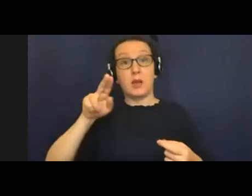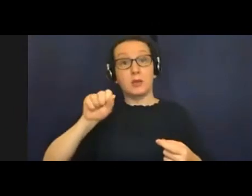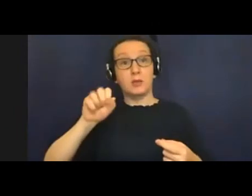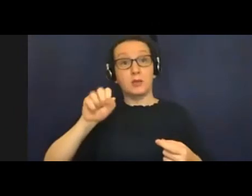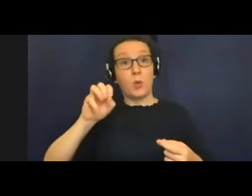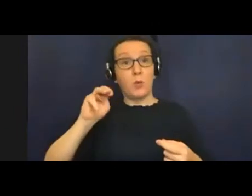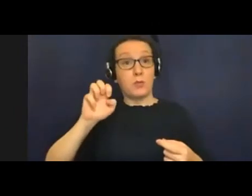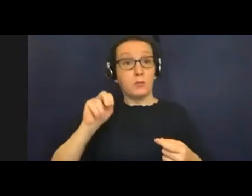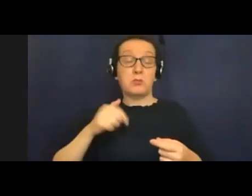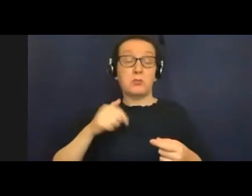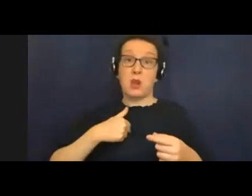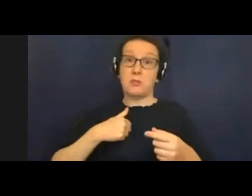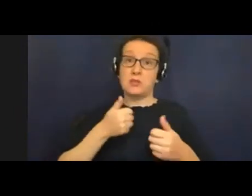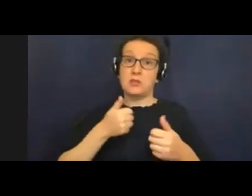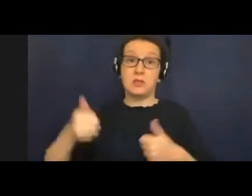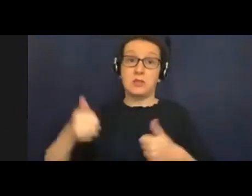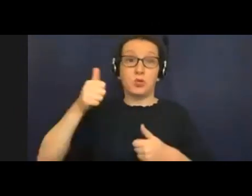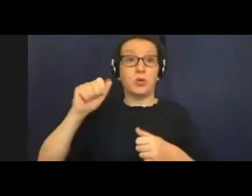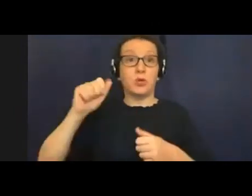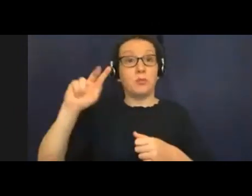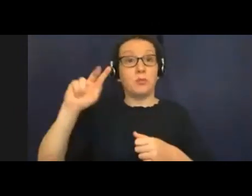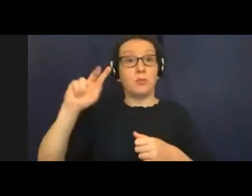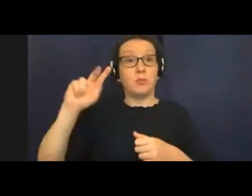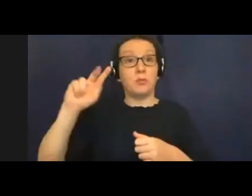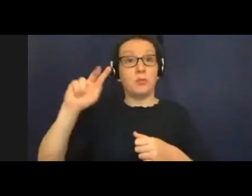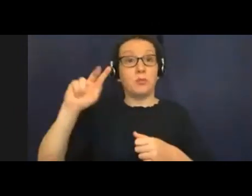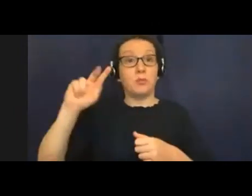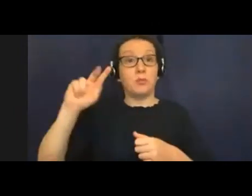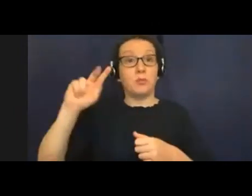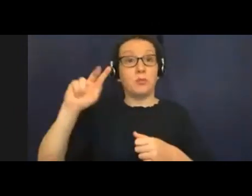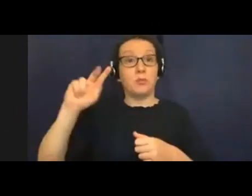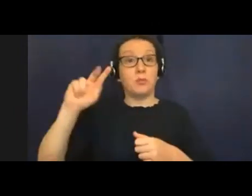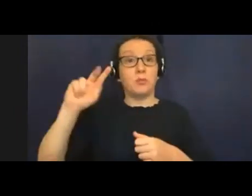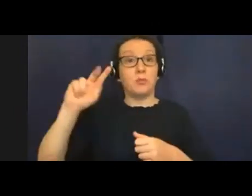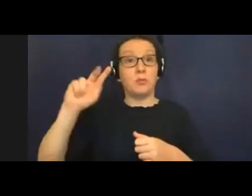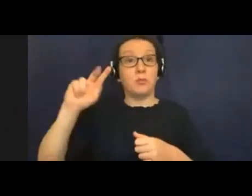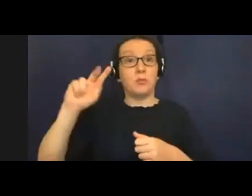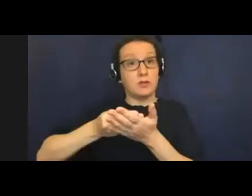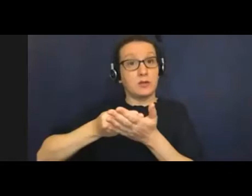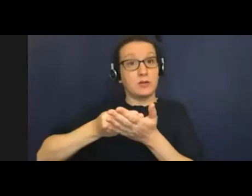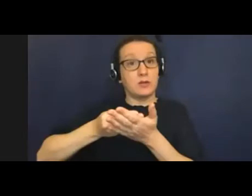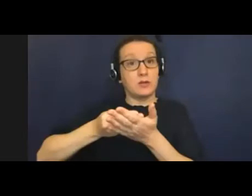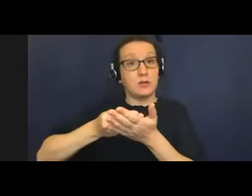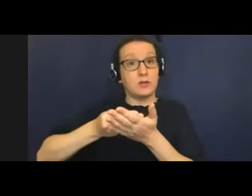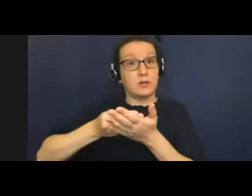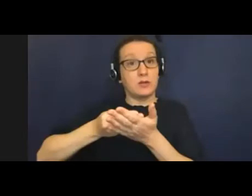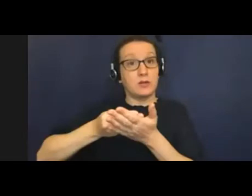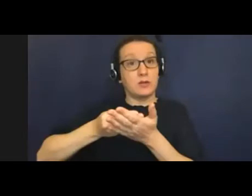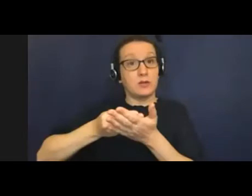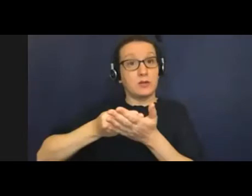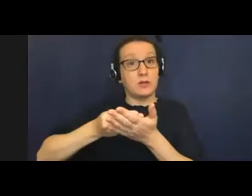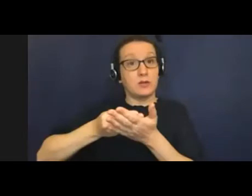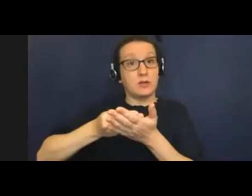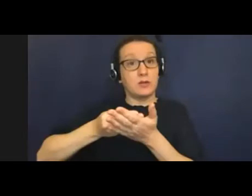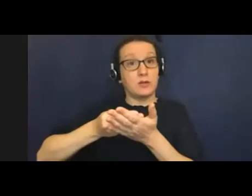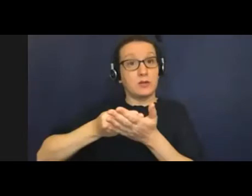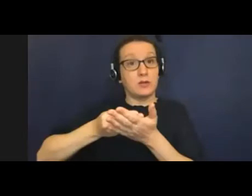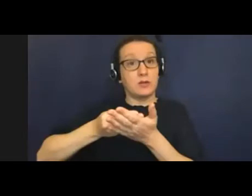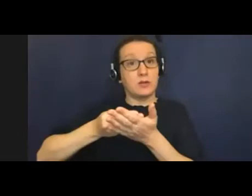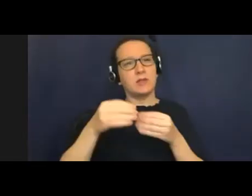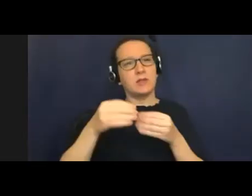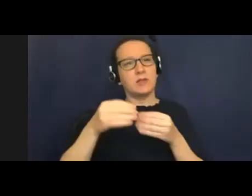Advisor, and I'm also Director of the Regional Europe Office of IFES in Prague, which is hosting this